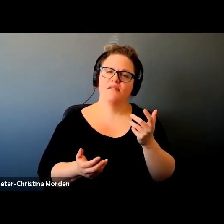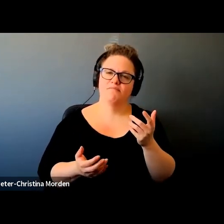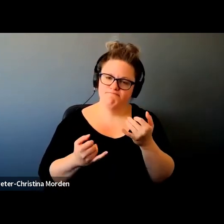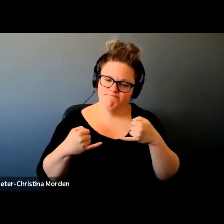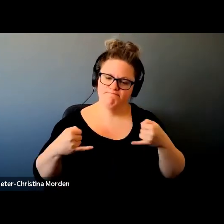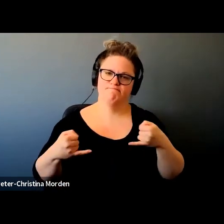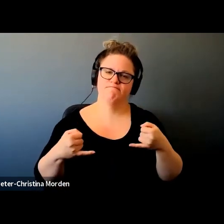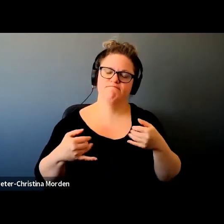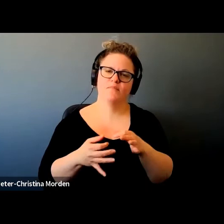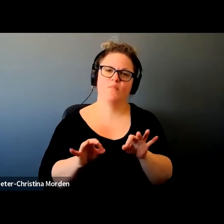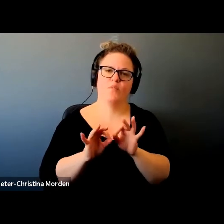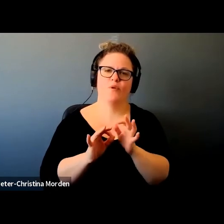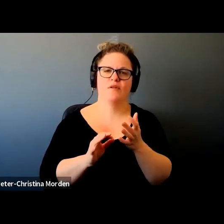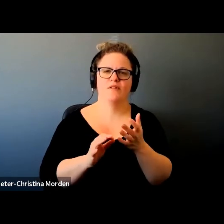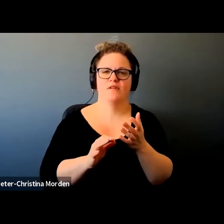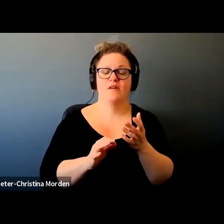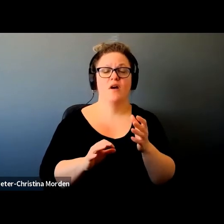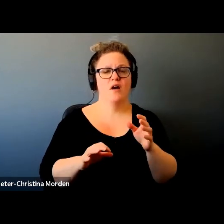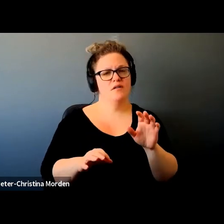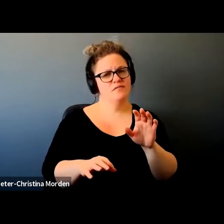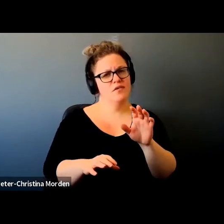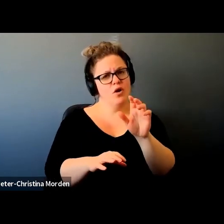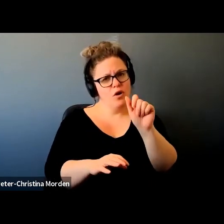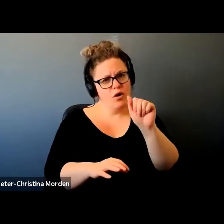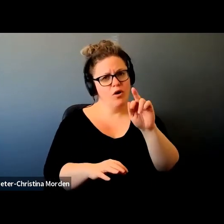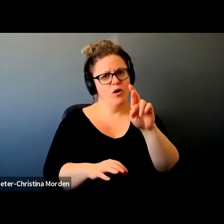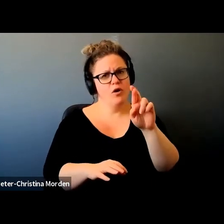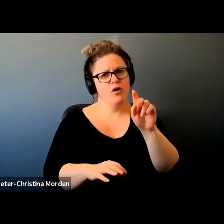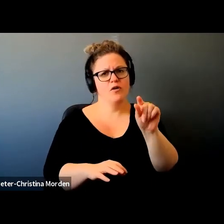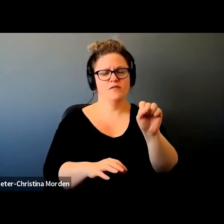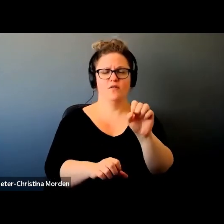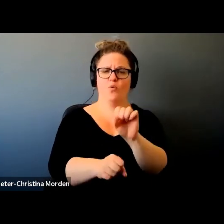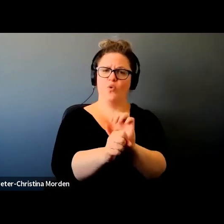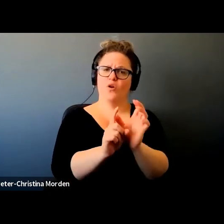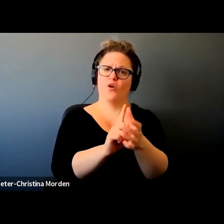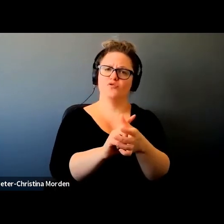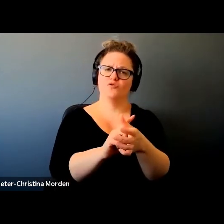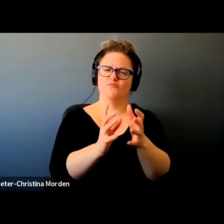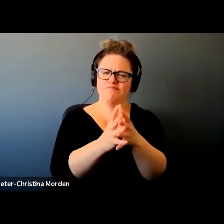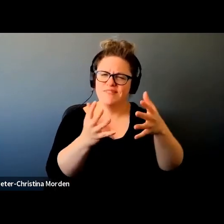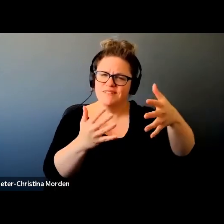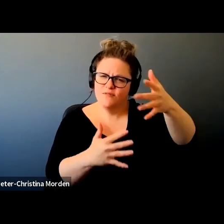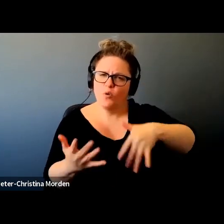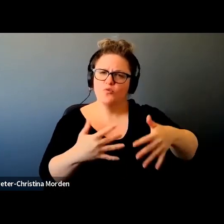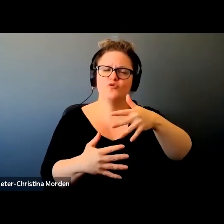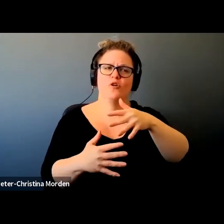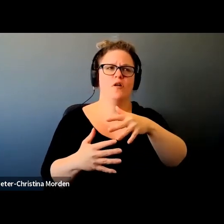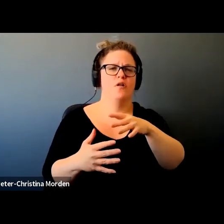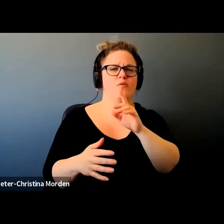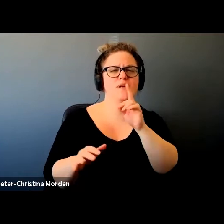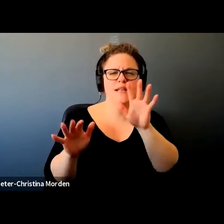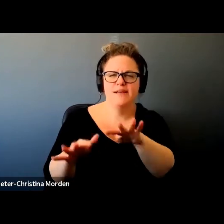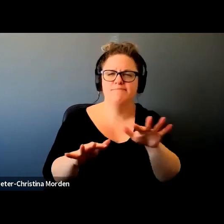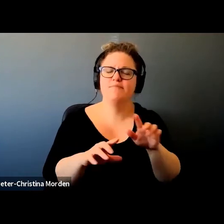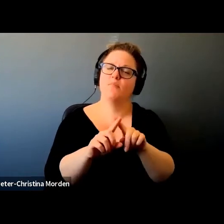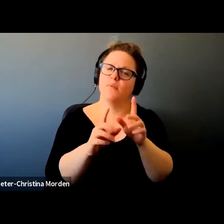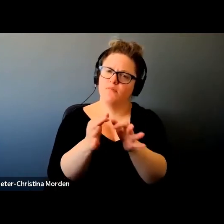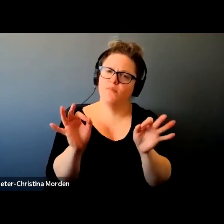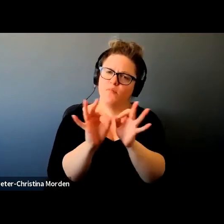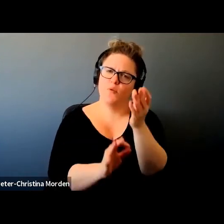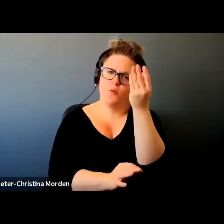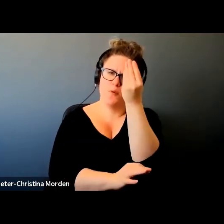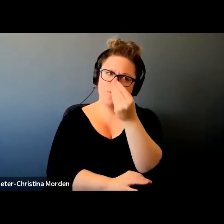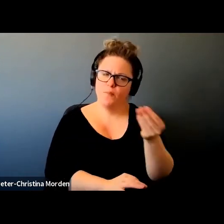the work culture is so social and often so casual, for us to remember in the back of our minds